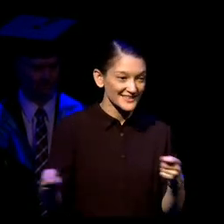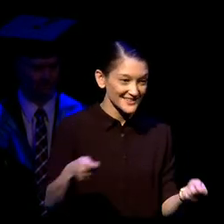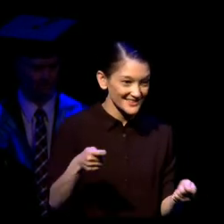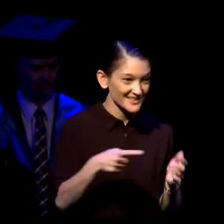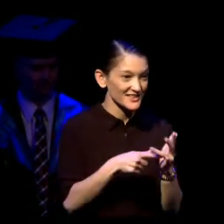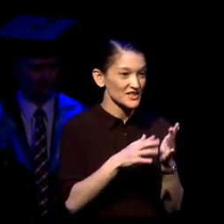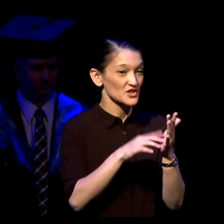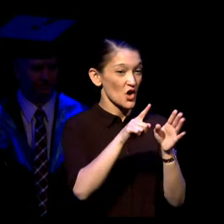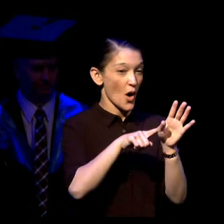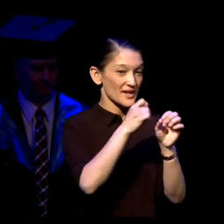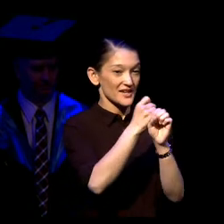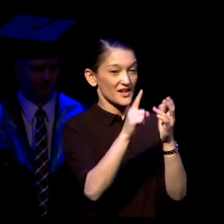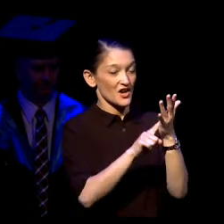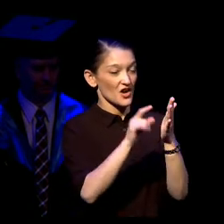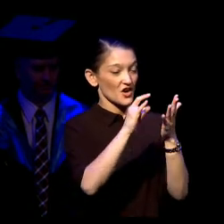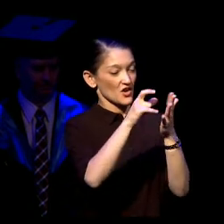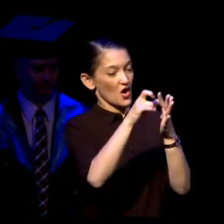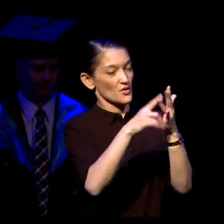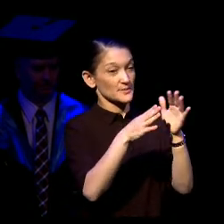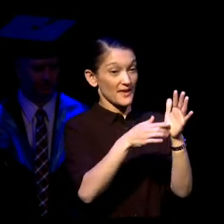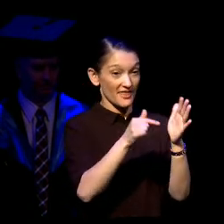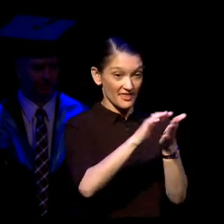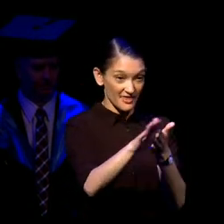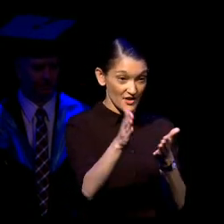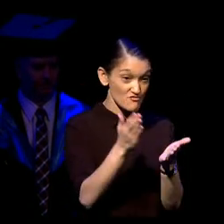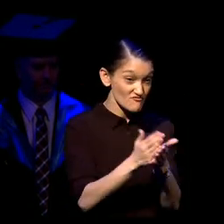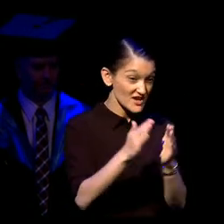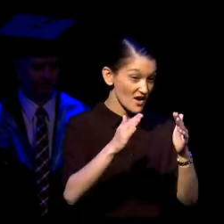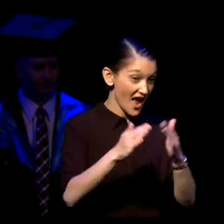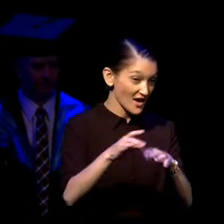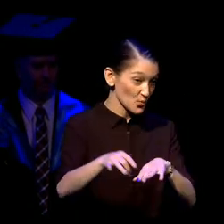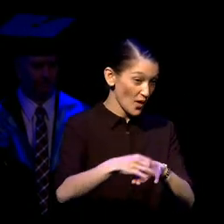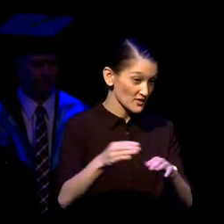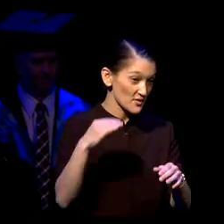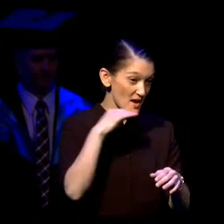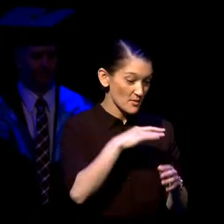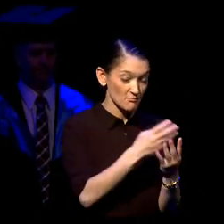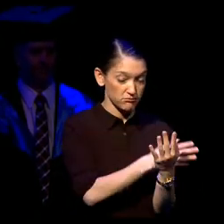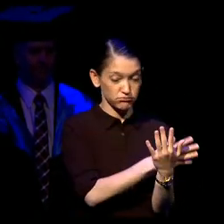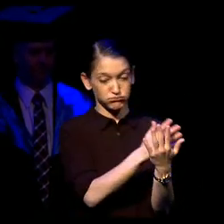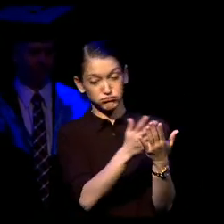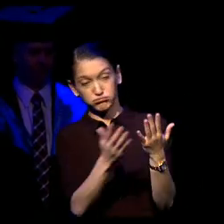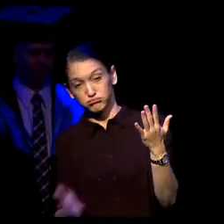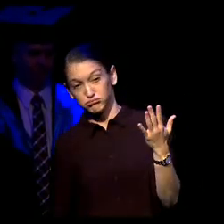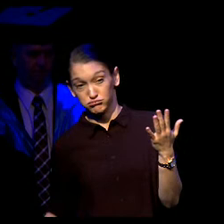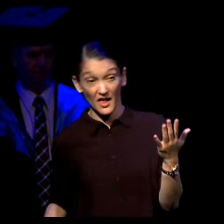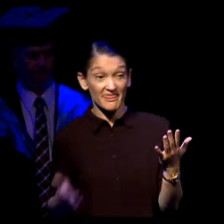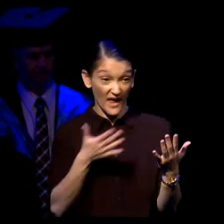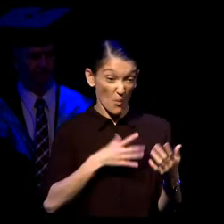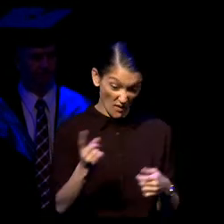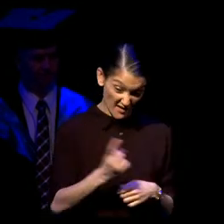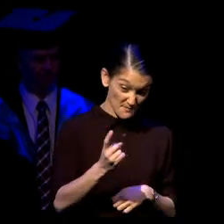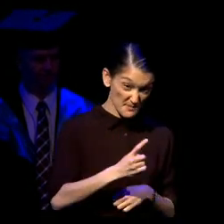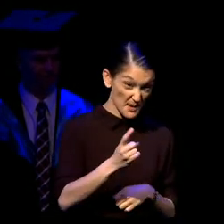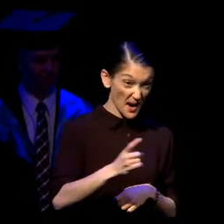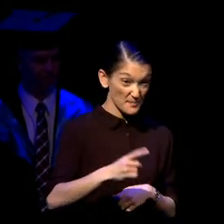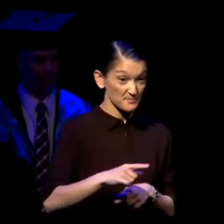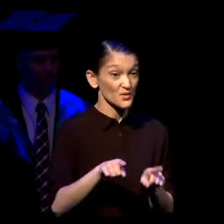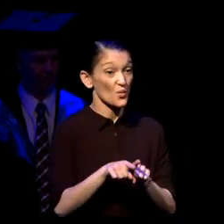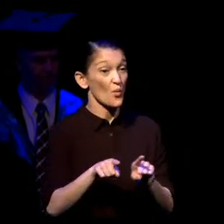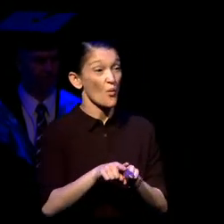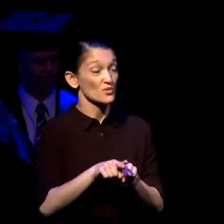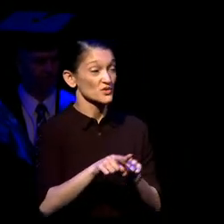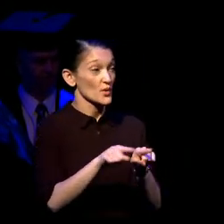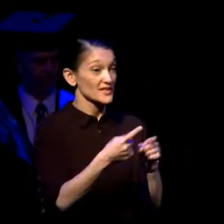Real Housewives of Melbourne, Isaiah Feyerbrace, Peking Duck, and a whole lot more. We also got on more platforms from Channel